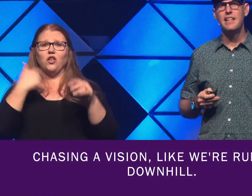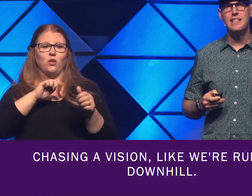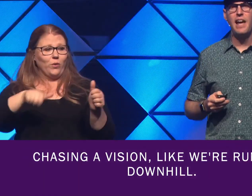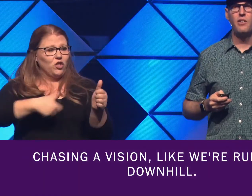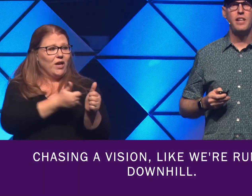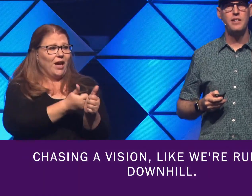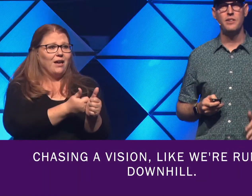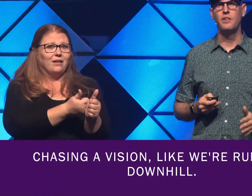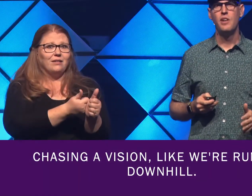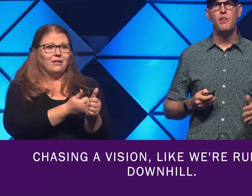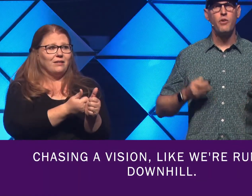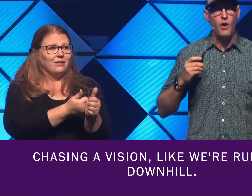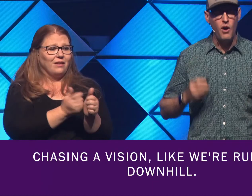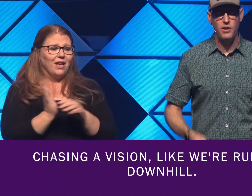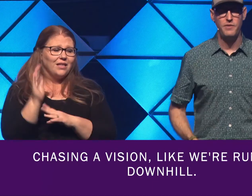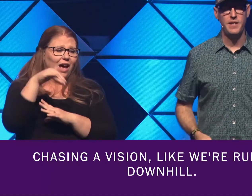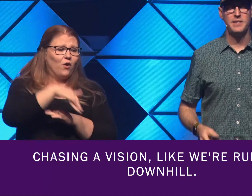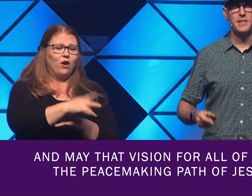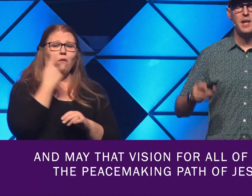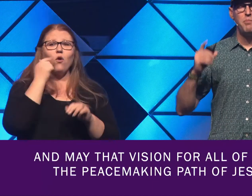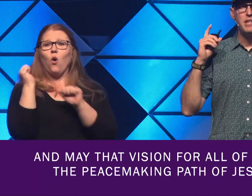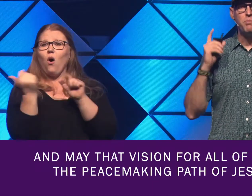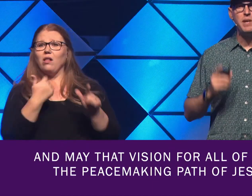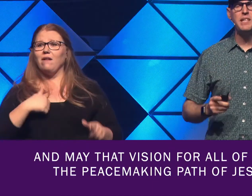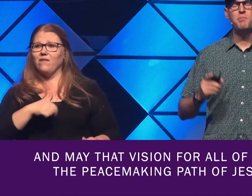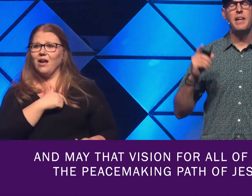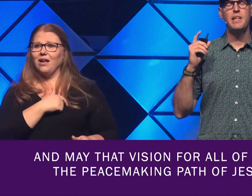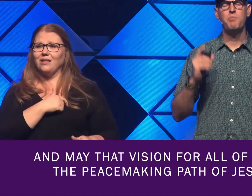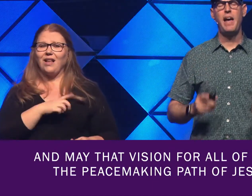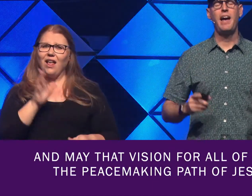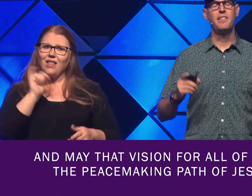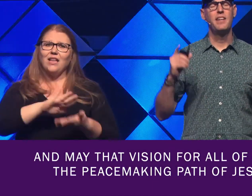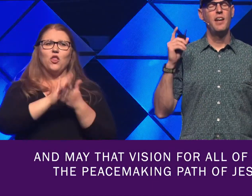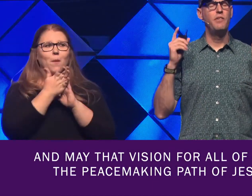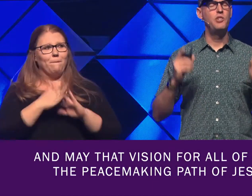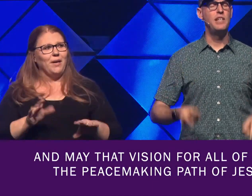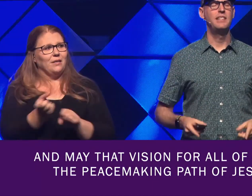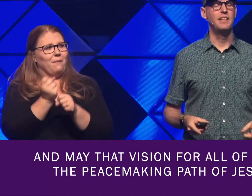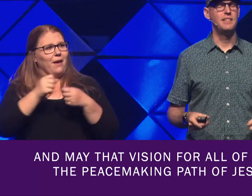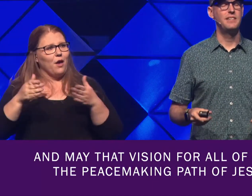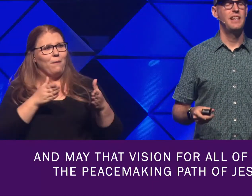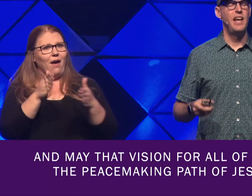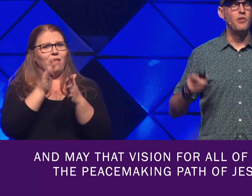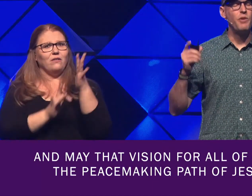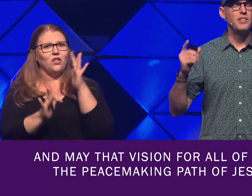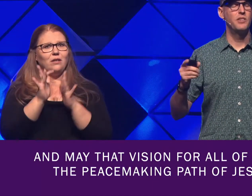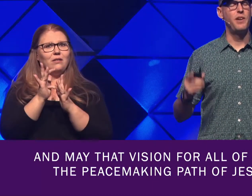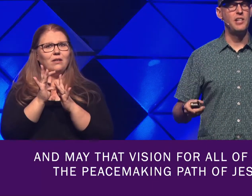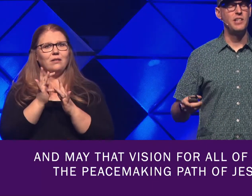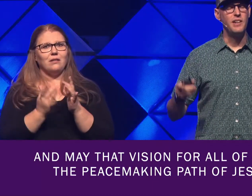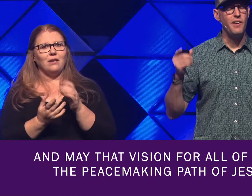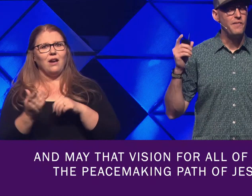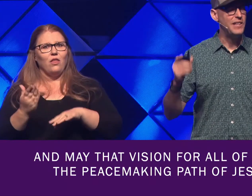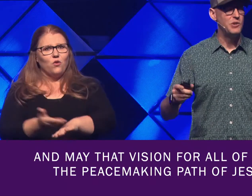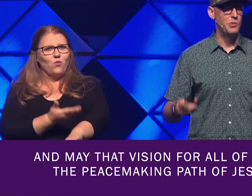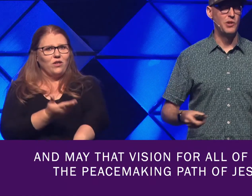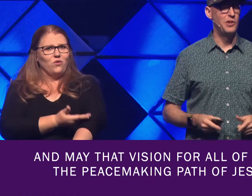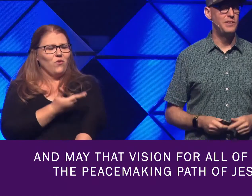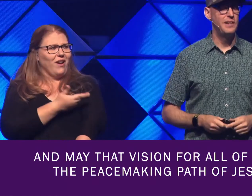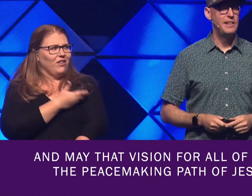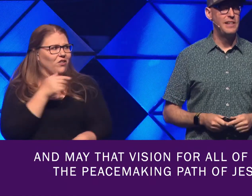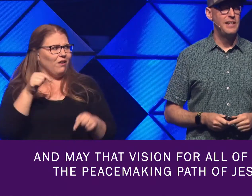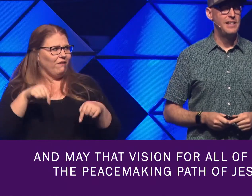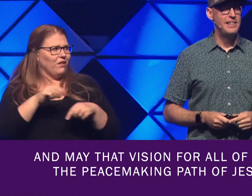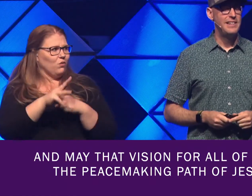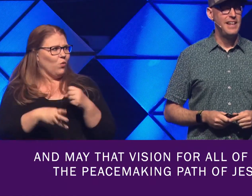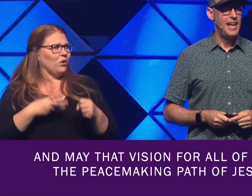chase downhill for all of us be the peacemaking path of Jesus and the restoration of this world.